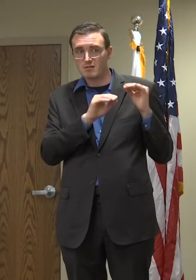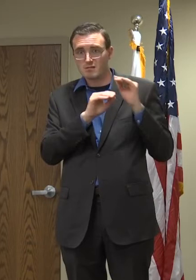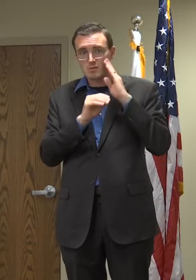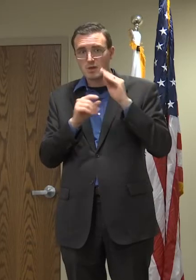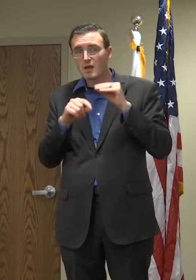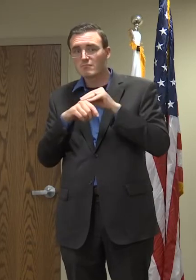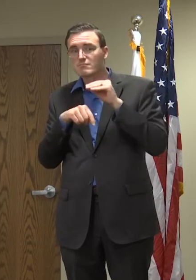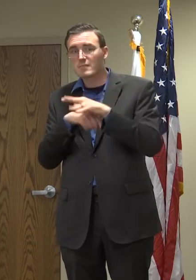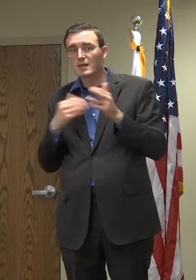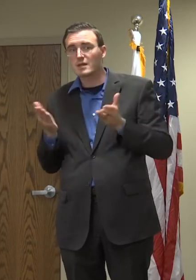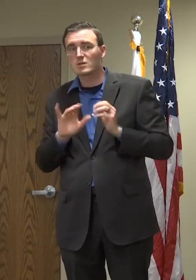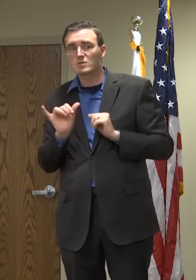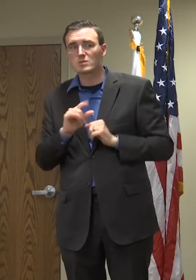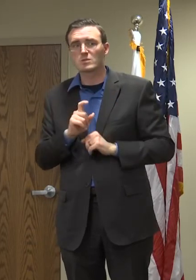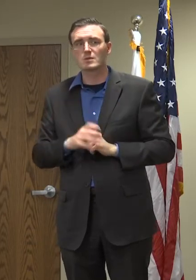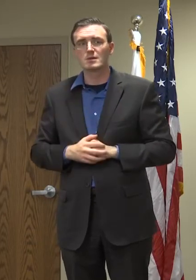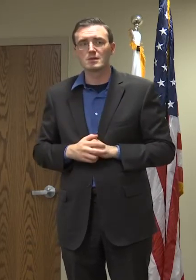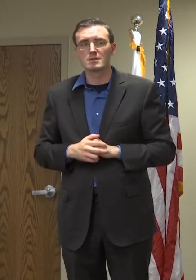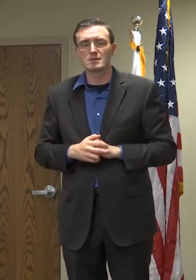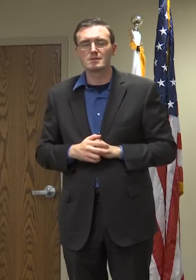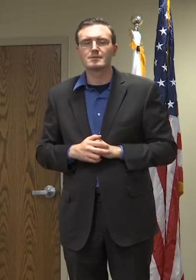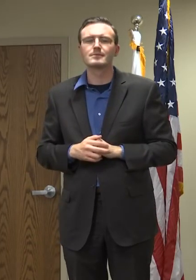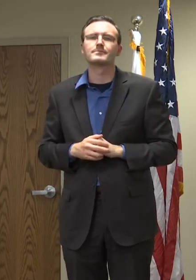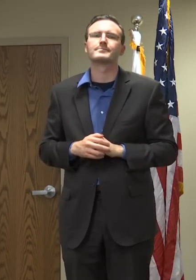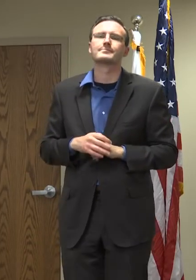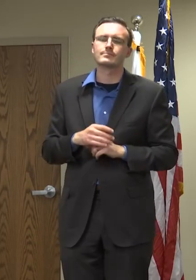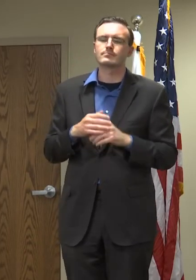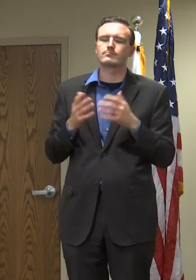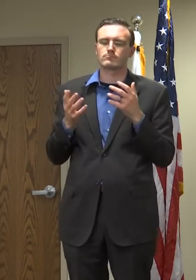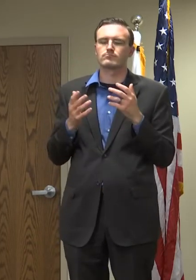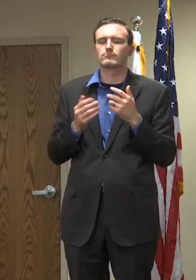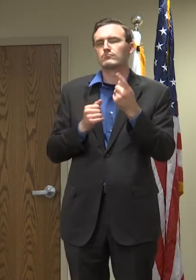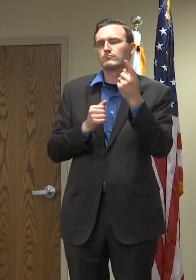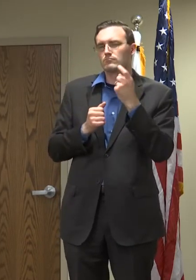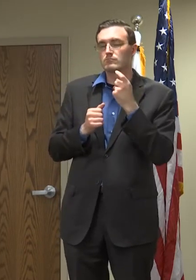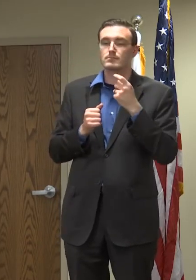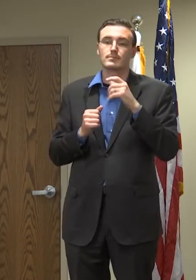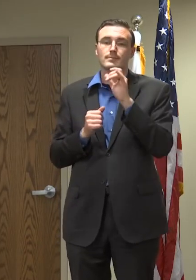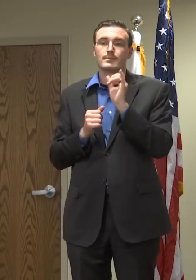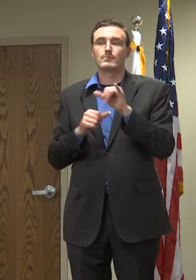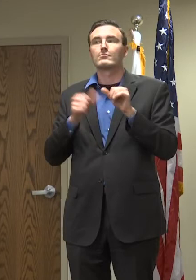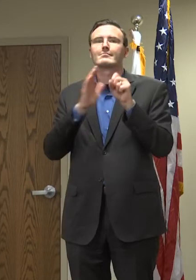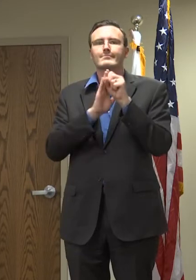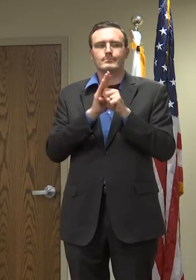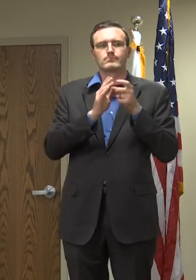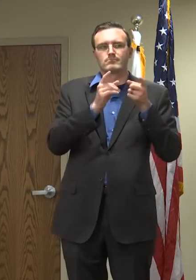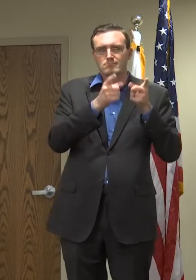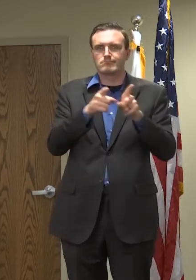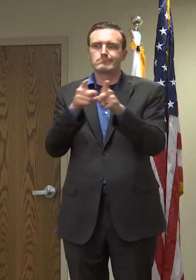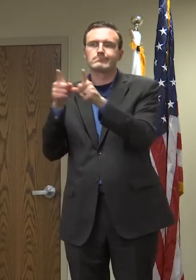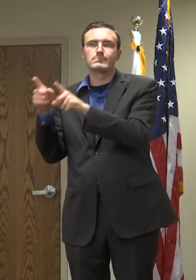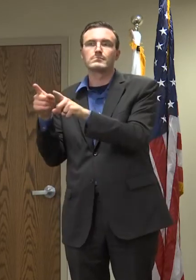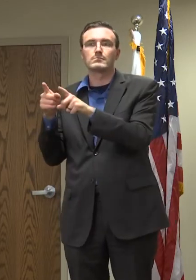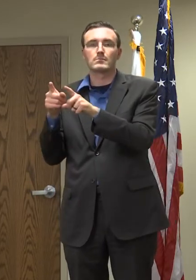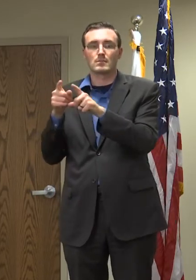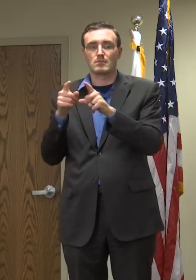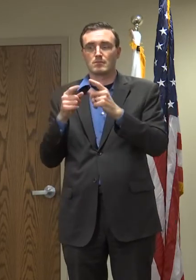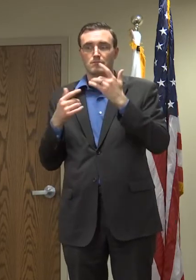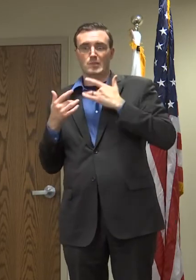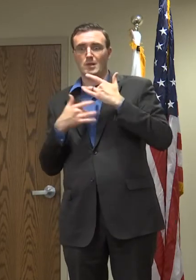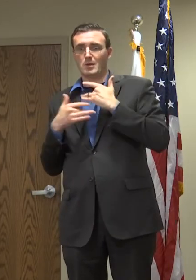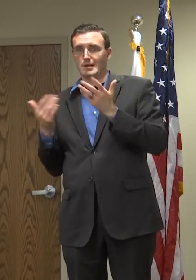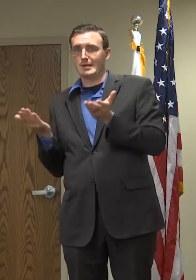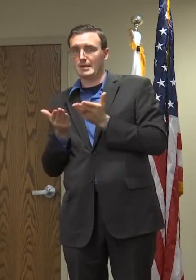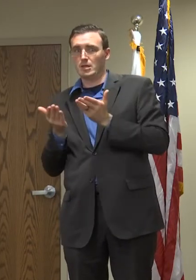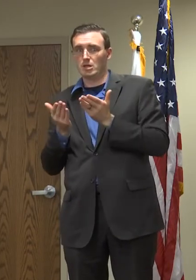come here? The question is, are we alarmed when we see things happening in other states? And the question about coming here. Well,